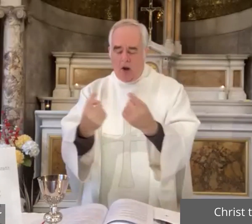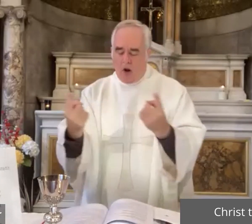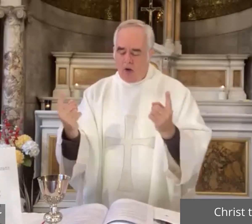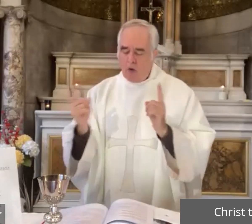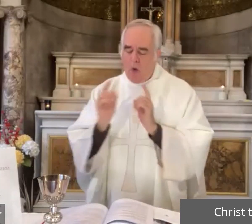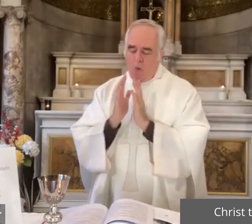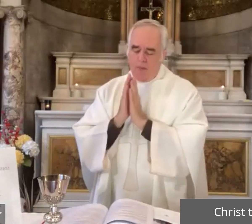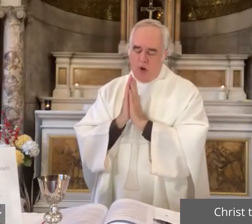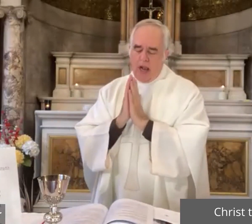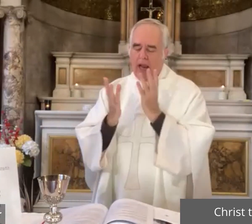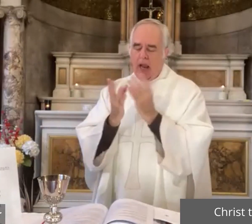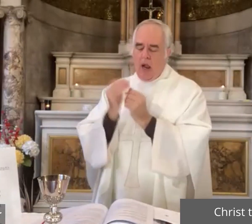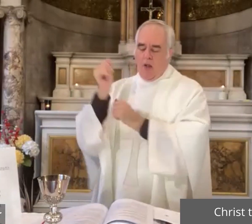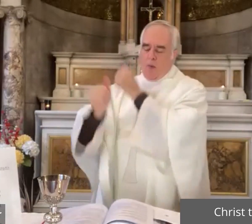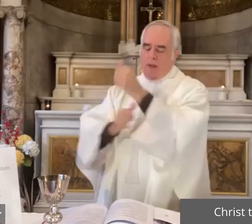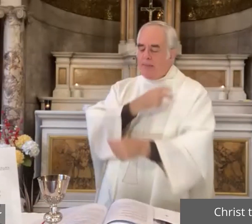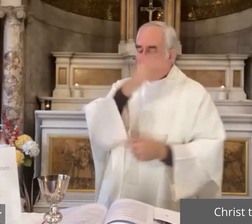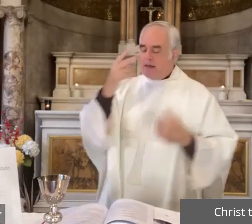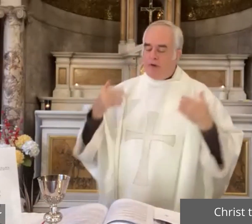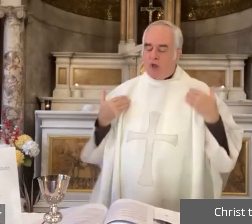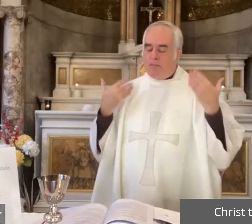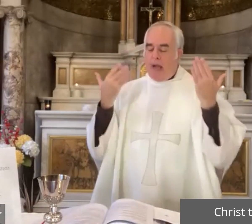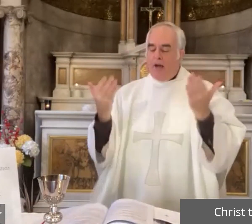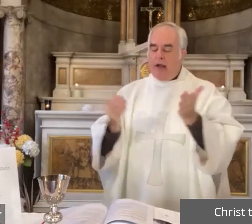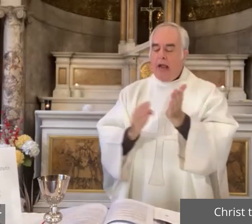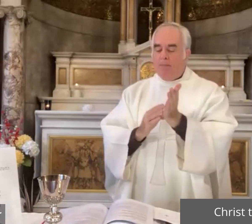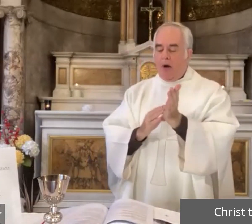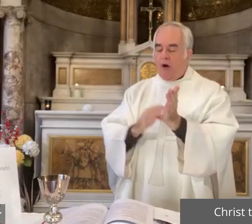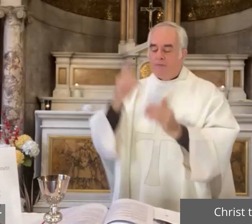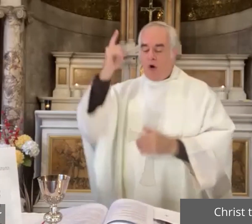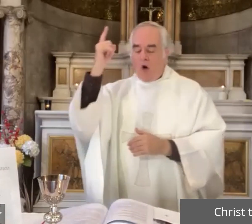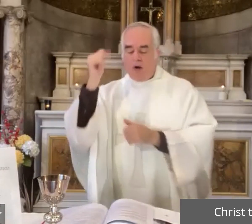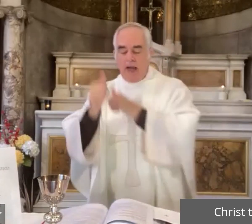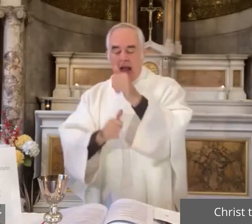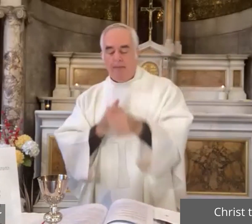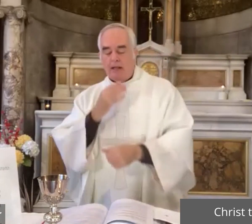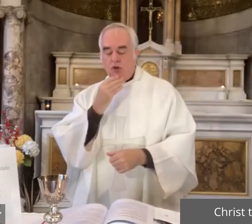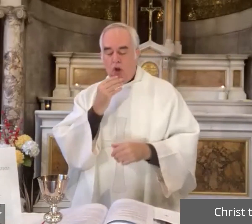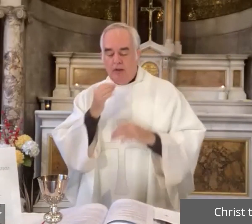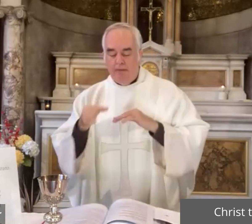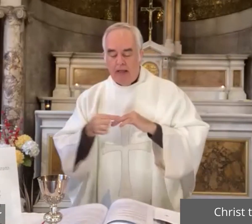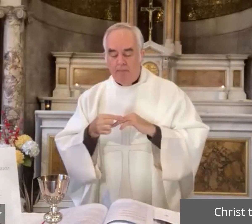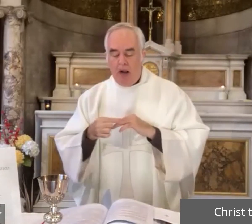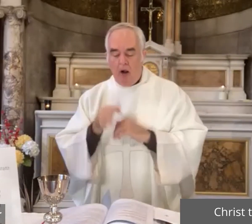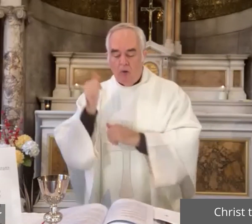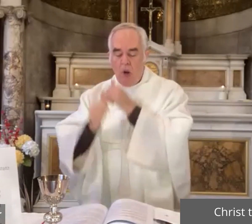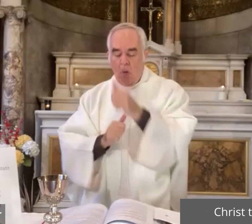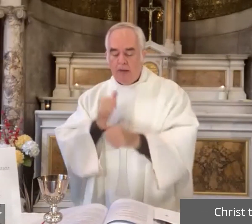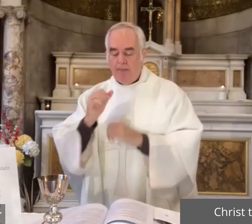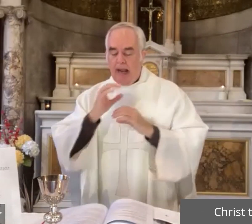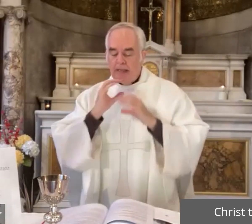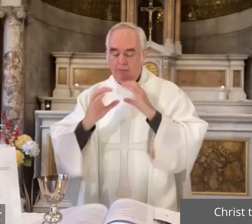mercy on us all, we pray, that with the Blessed Virgin Mary, Mother of God, Blessed Joseph, has